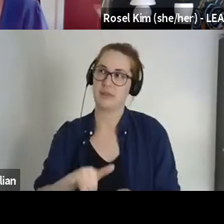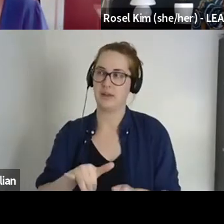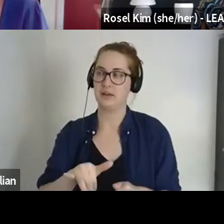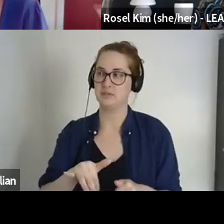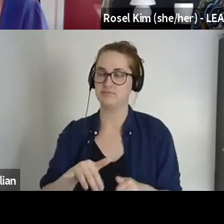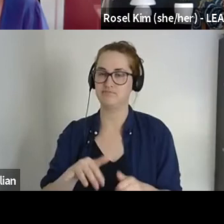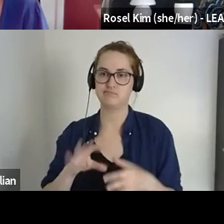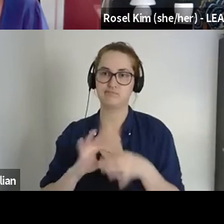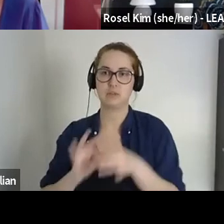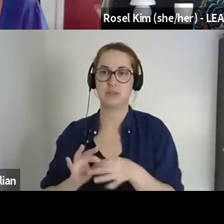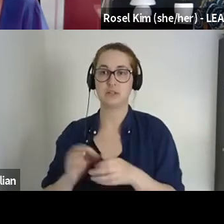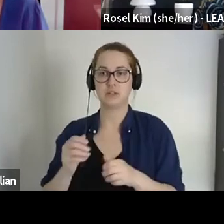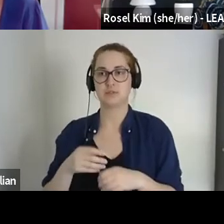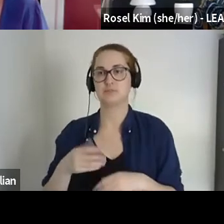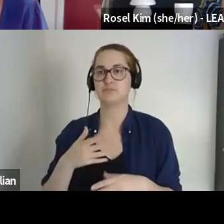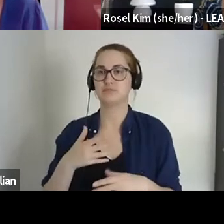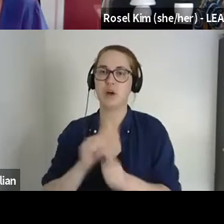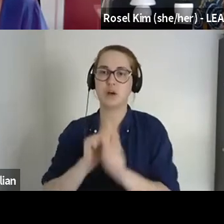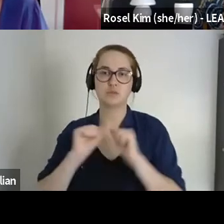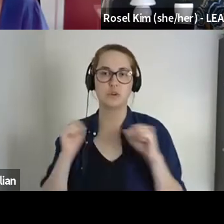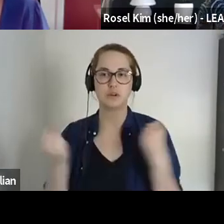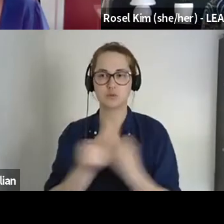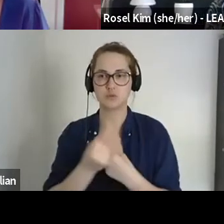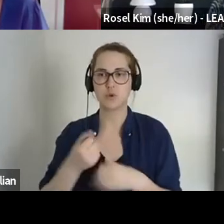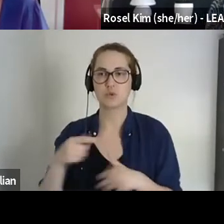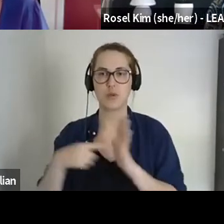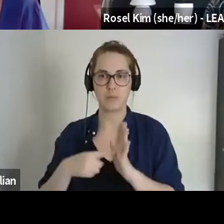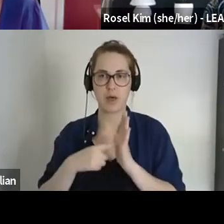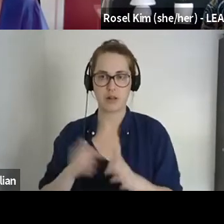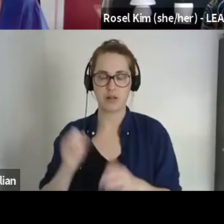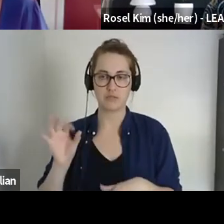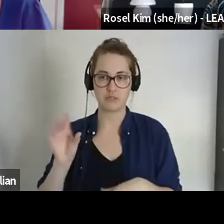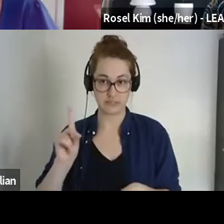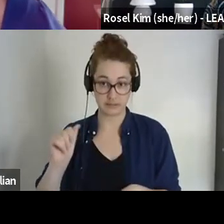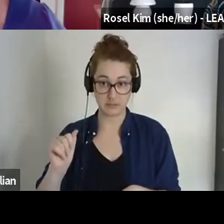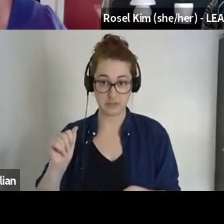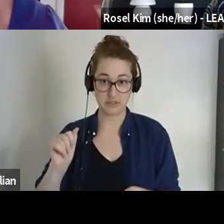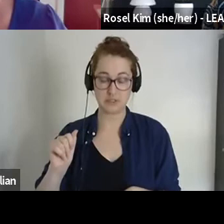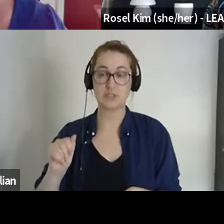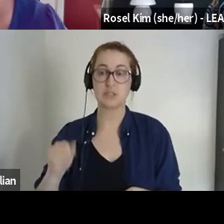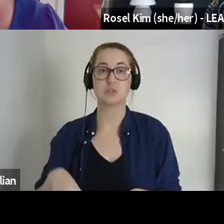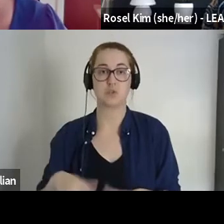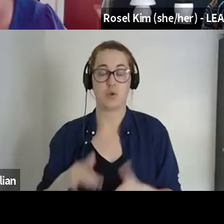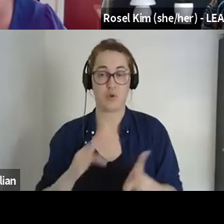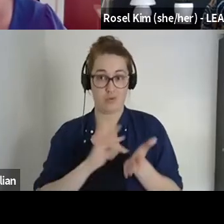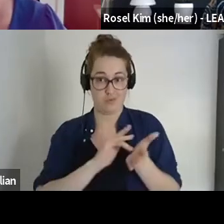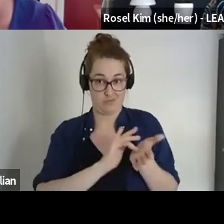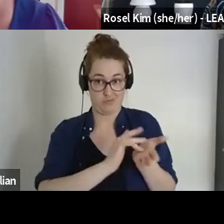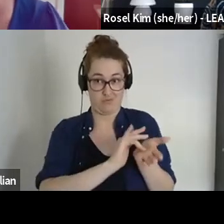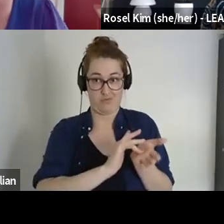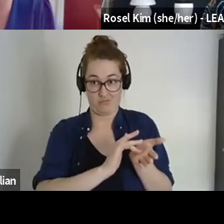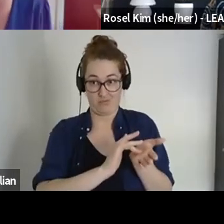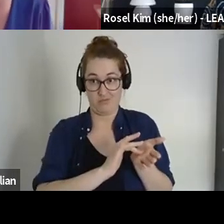which is that it is social structures, including the medical profession, and the way that society is set up,